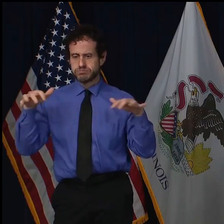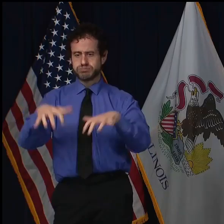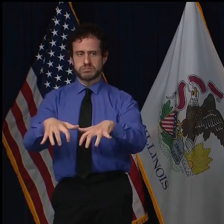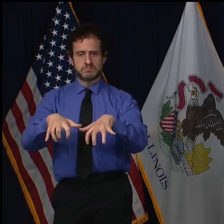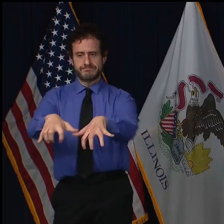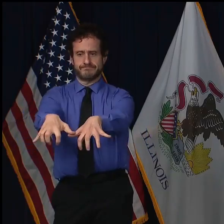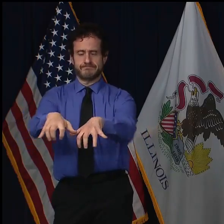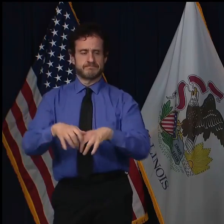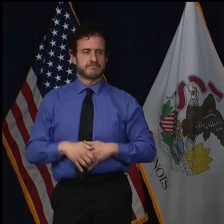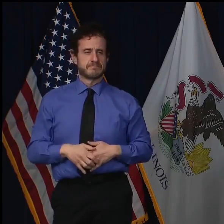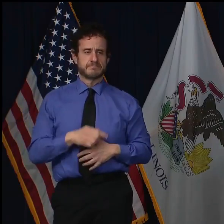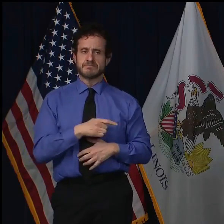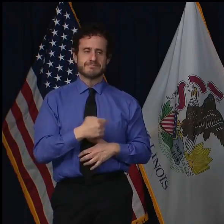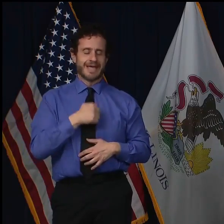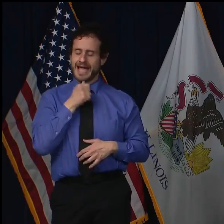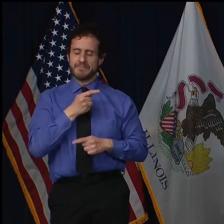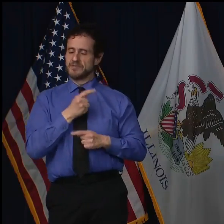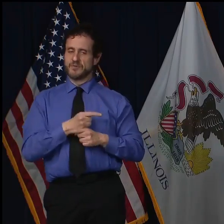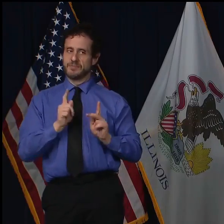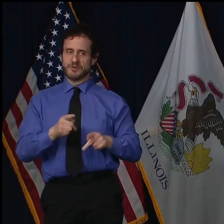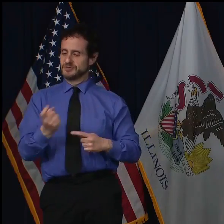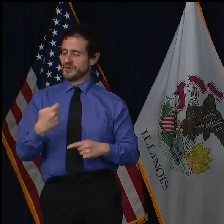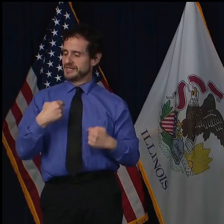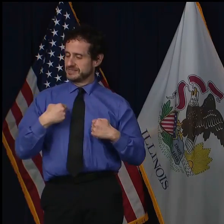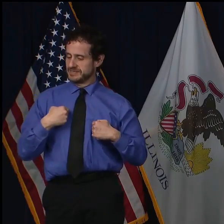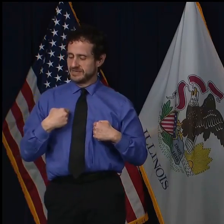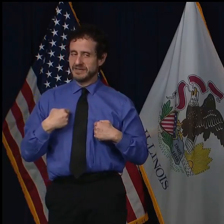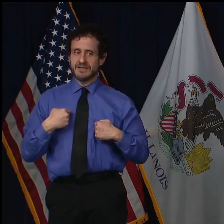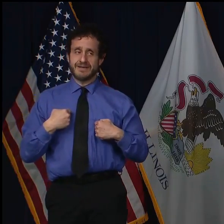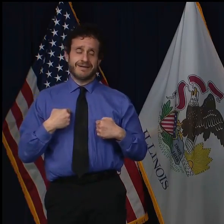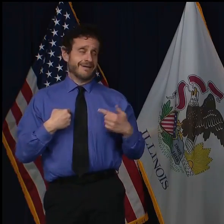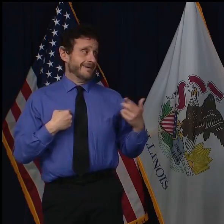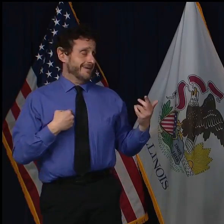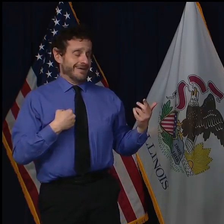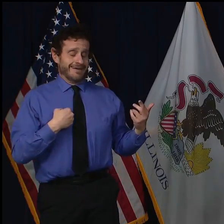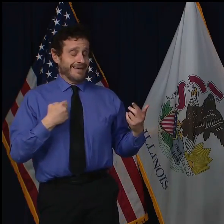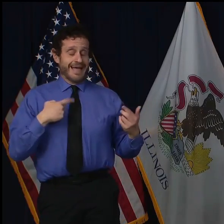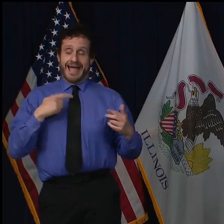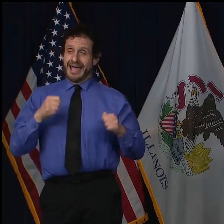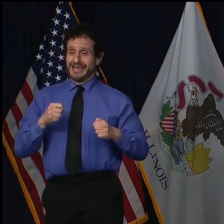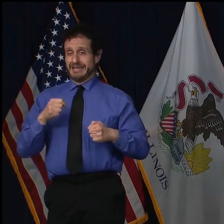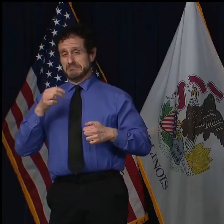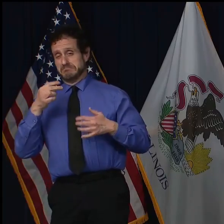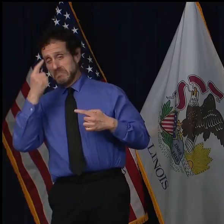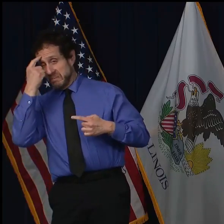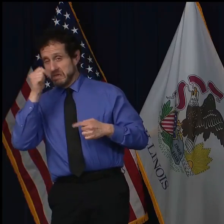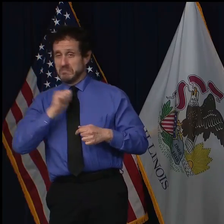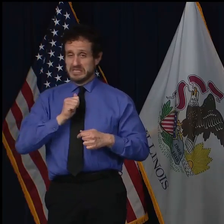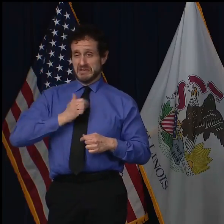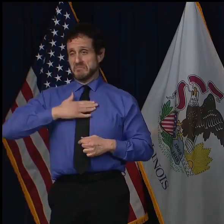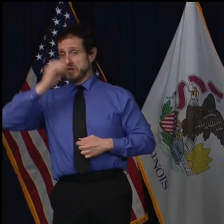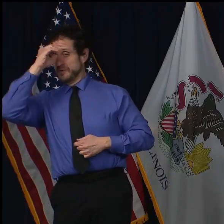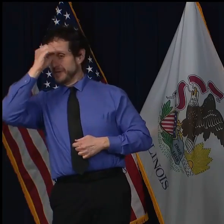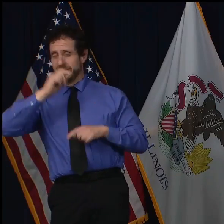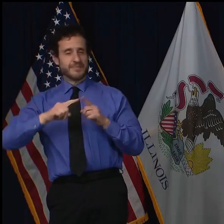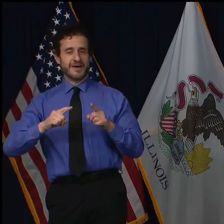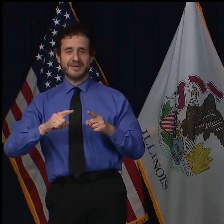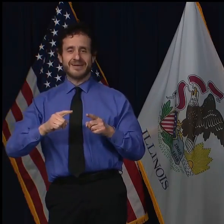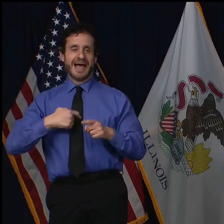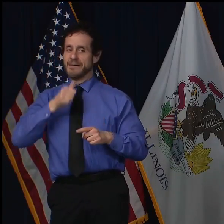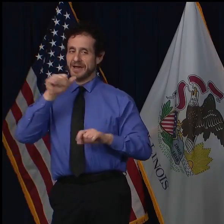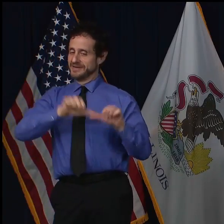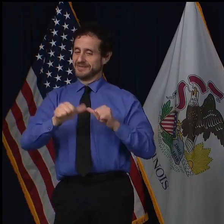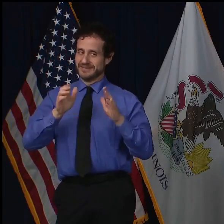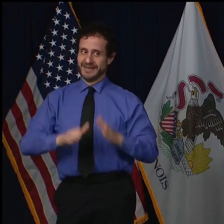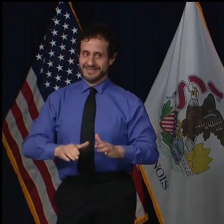First of all, I'm not the right person to ask. I mean, I can, make some judgment of my own, but it wouldn't be an